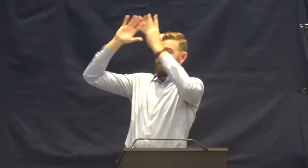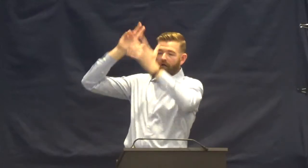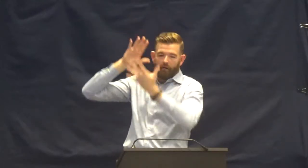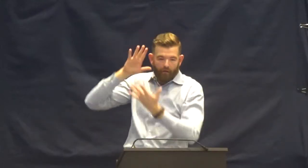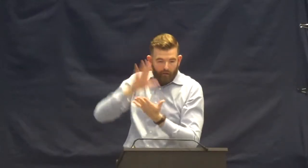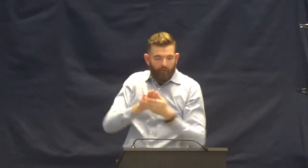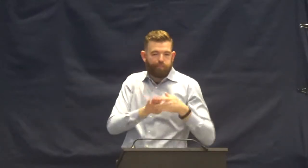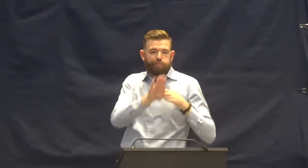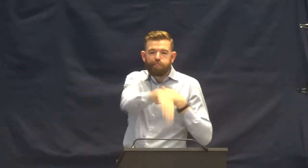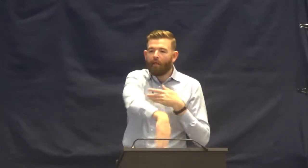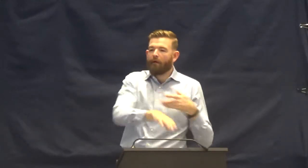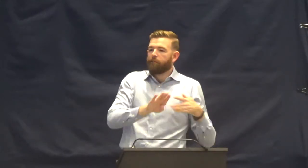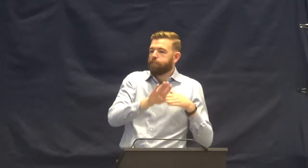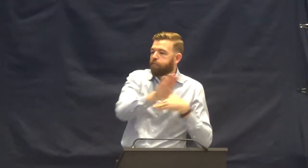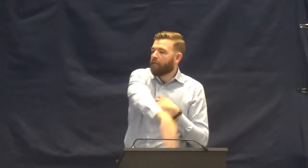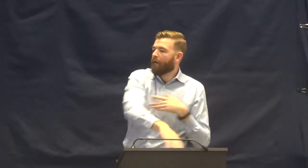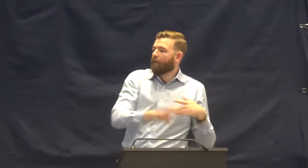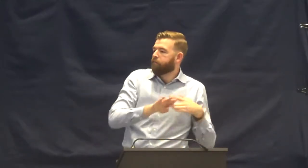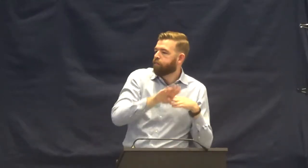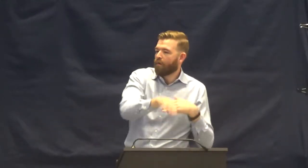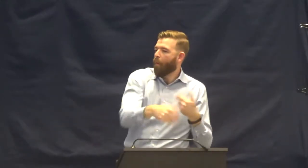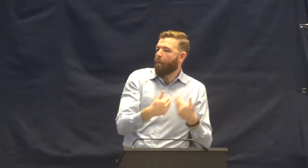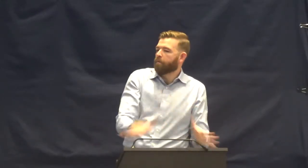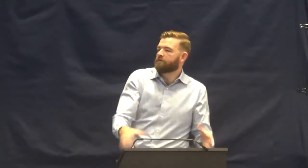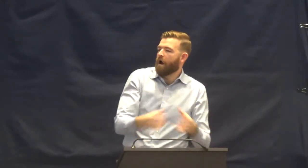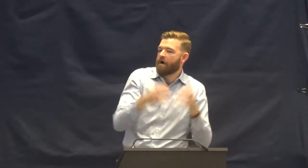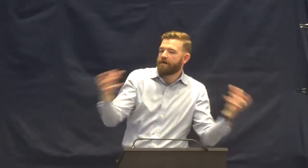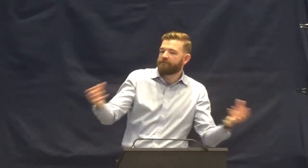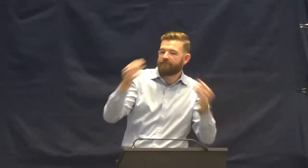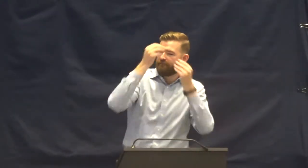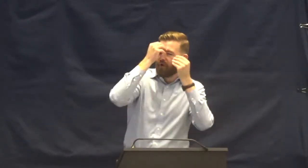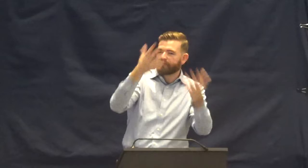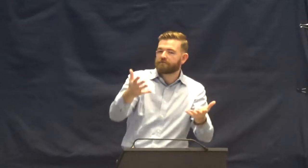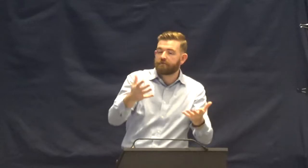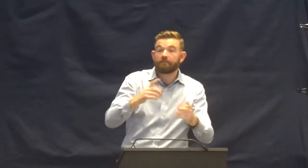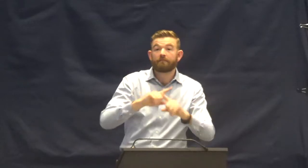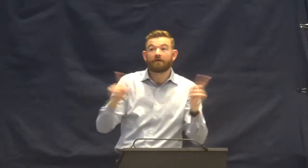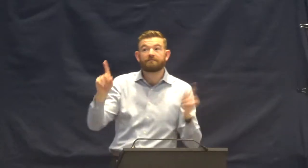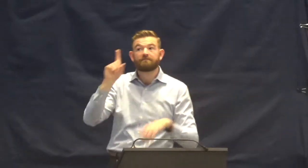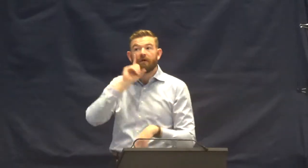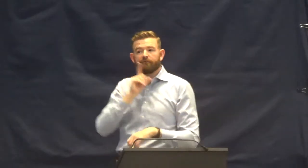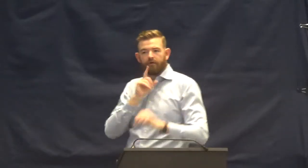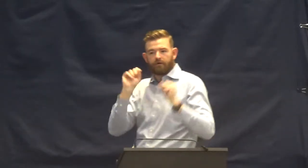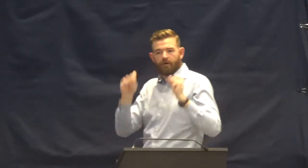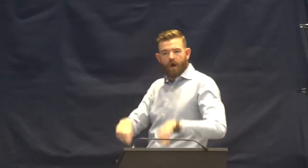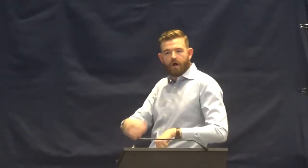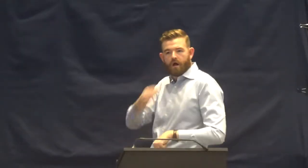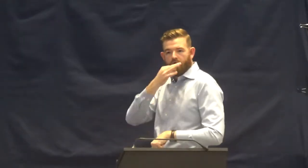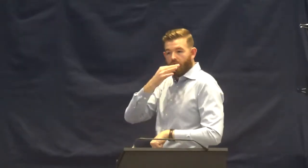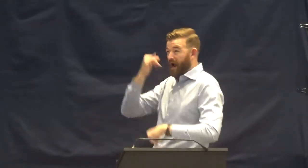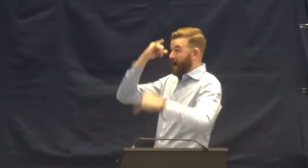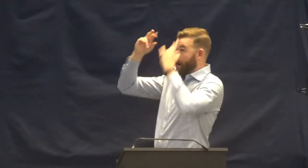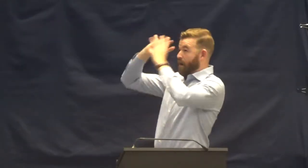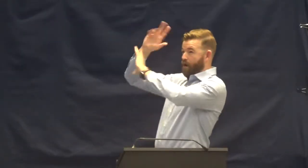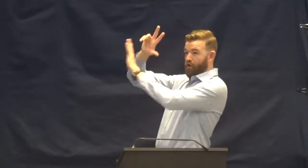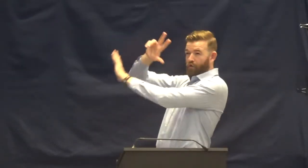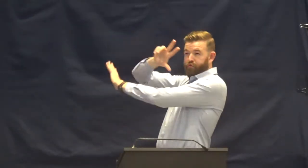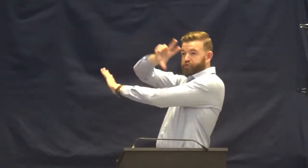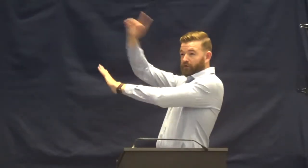with these multidimensional thoughts that come out as this linear 2D expression.